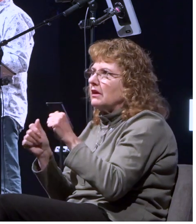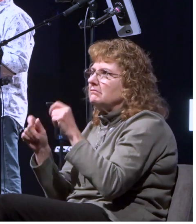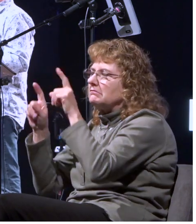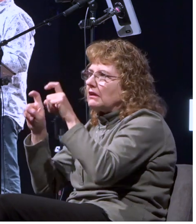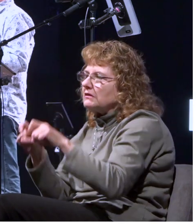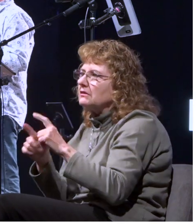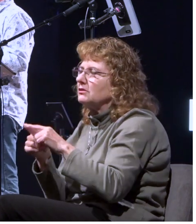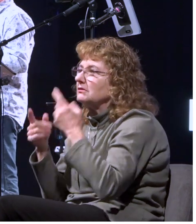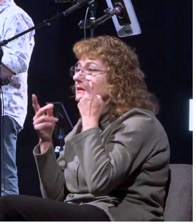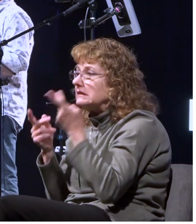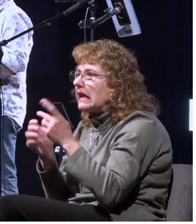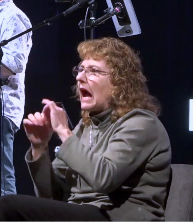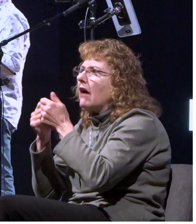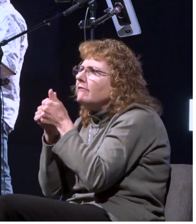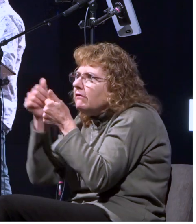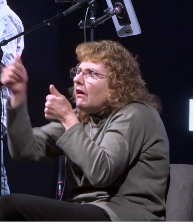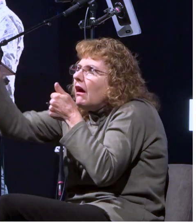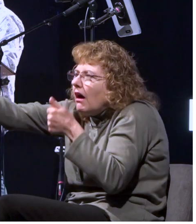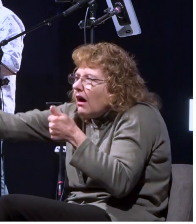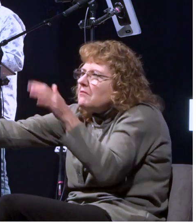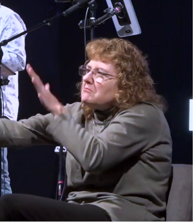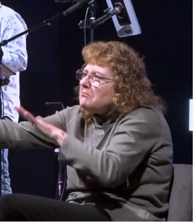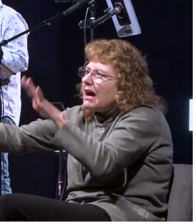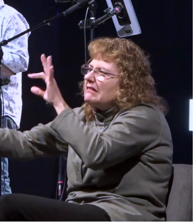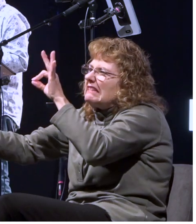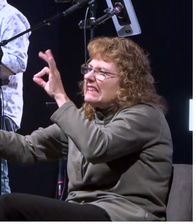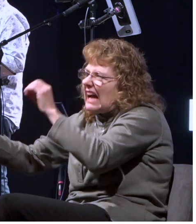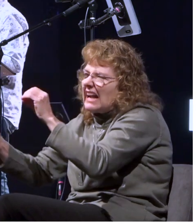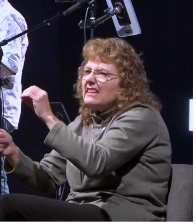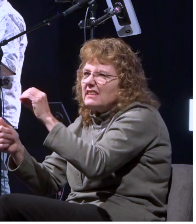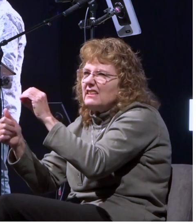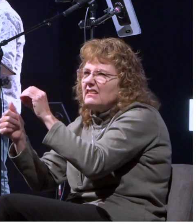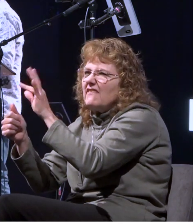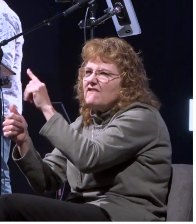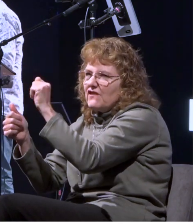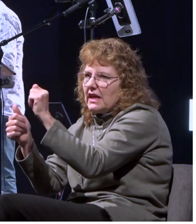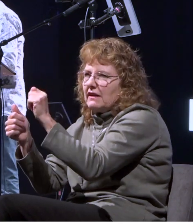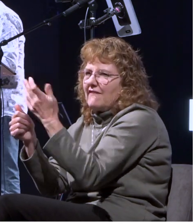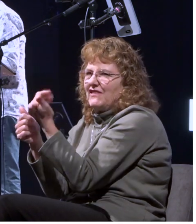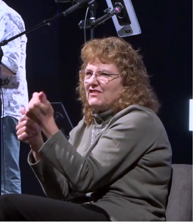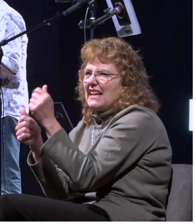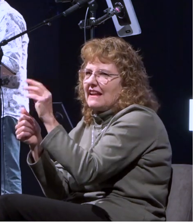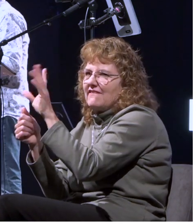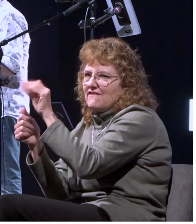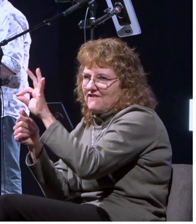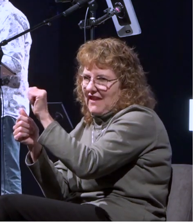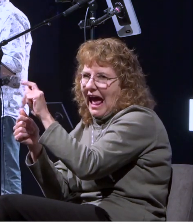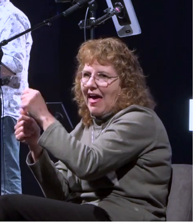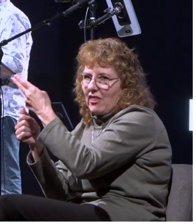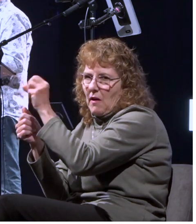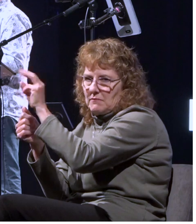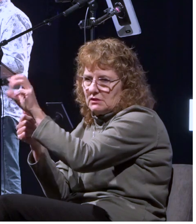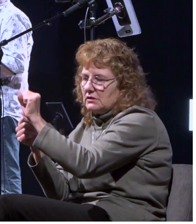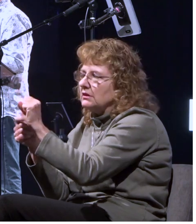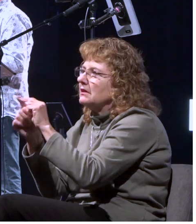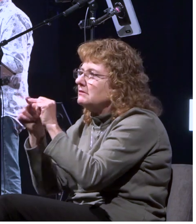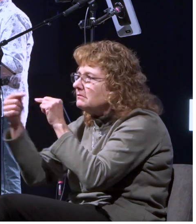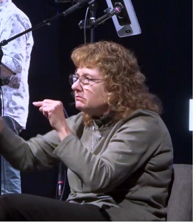be uh about 90 feet uh 15 fathoms and then fearing lest we should run aground on the